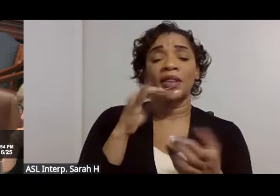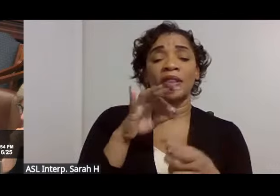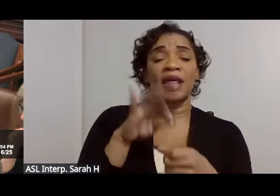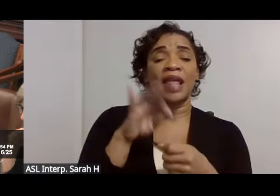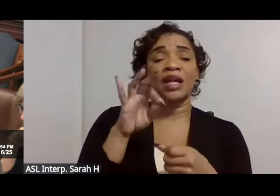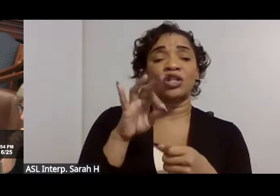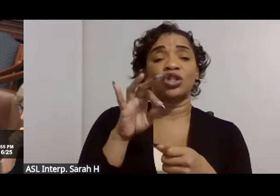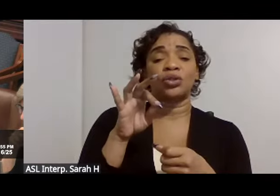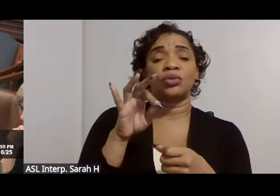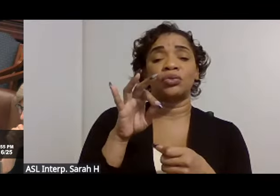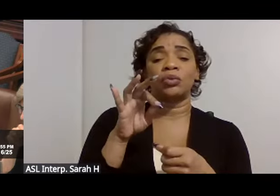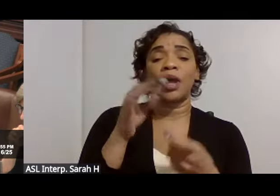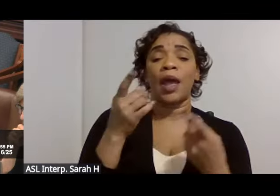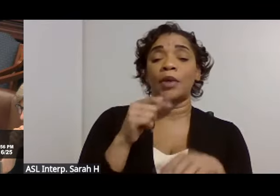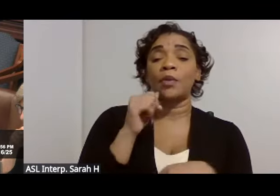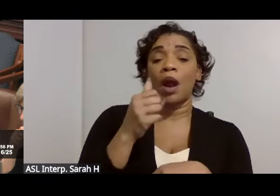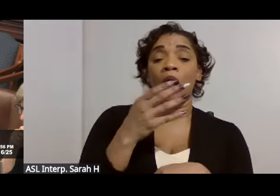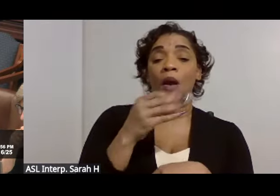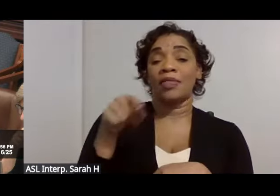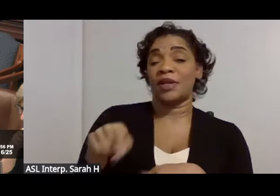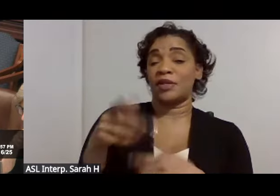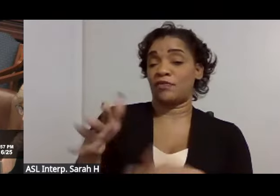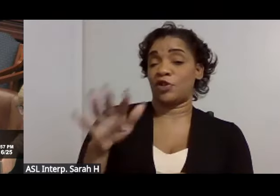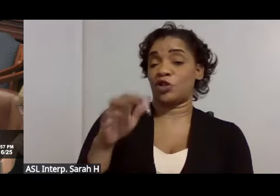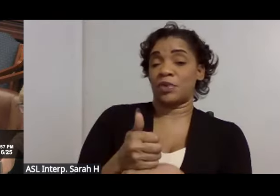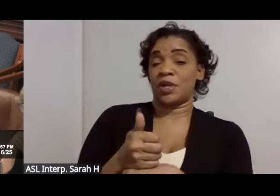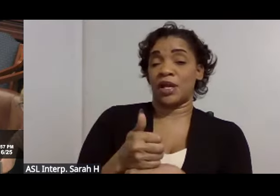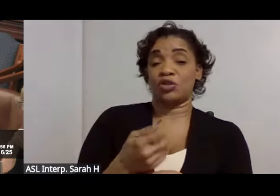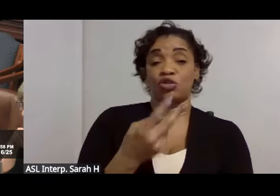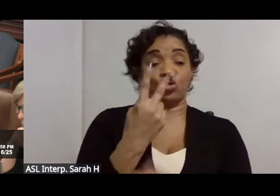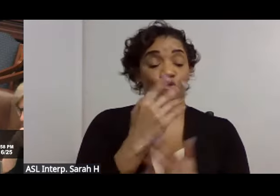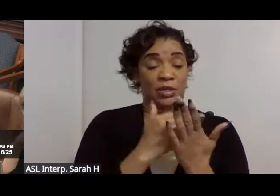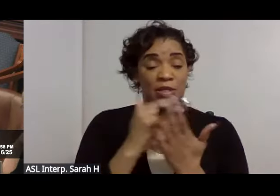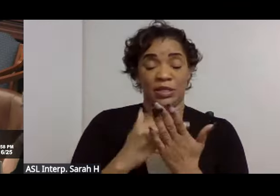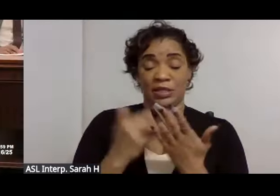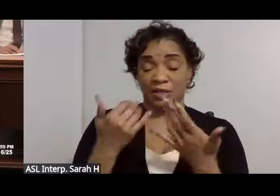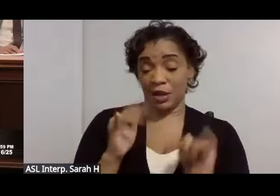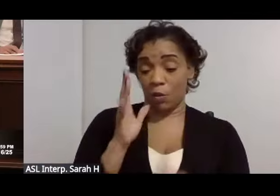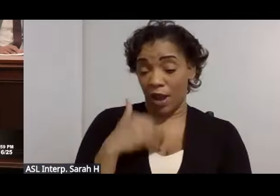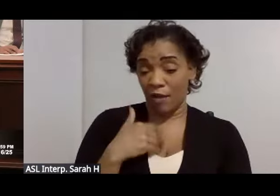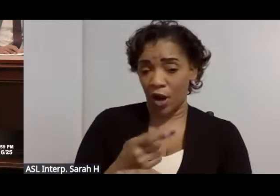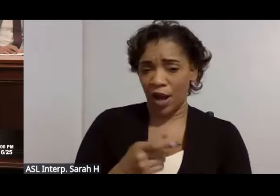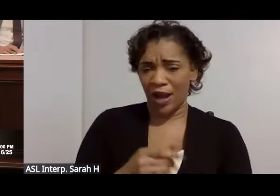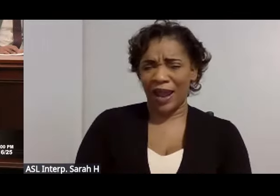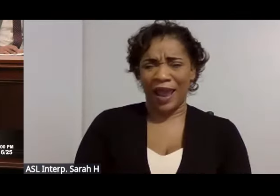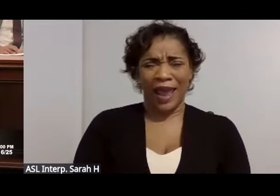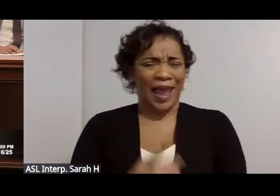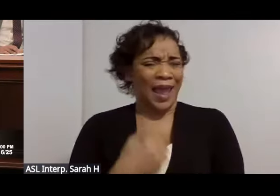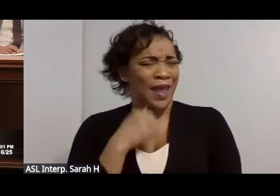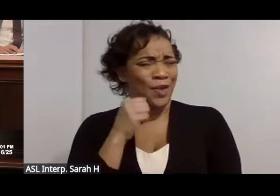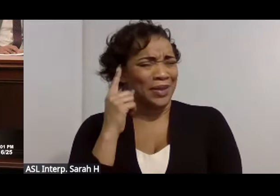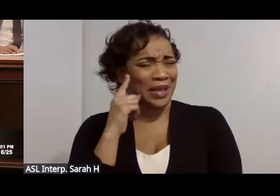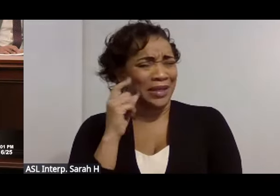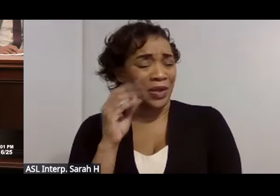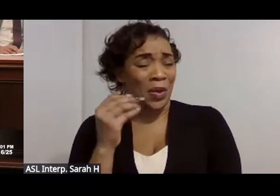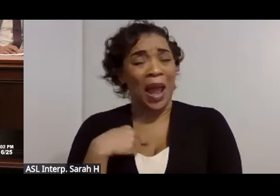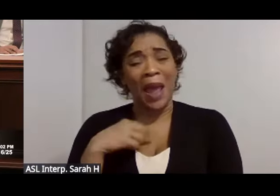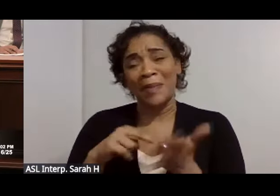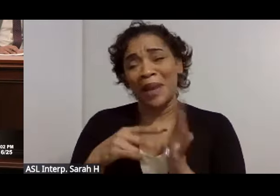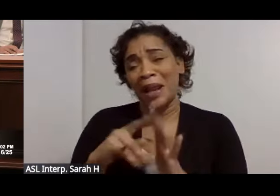result. I don't think so. I mean, they could. I understand how it could, and we don't have a crystal ball. We don't know